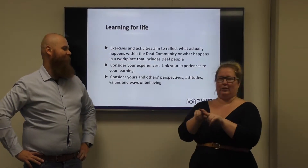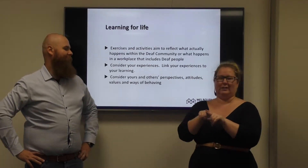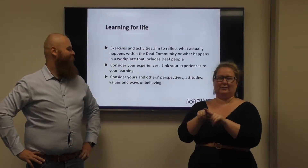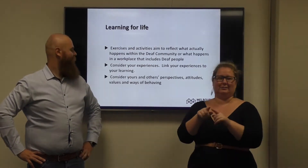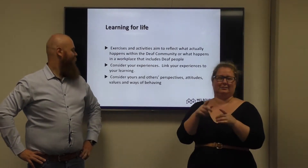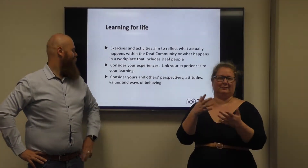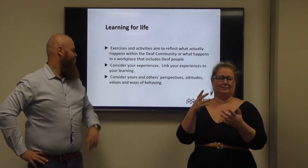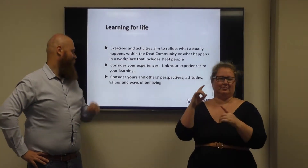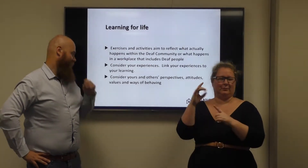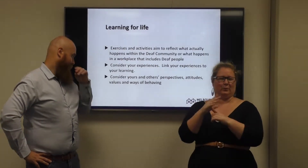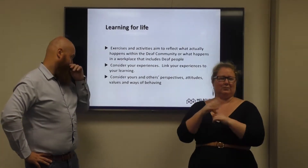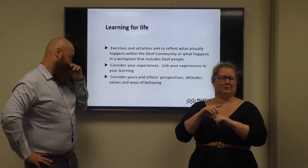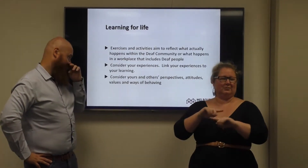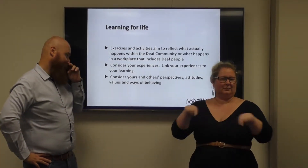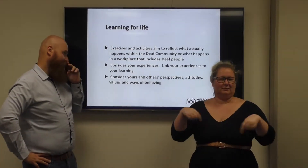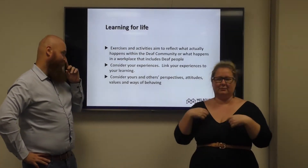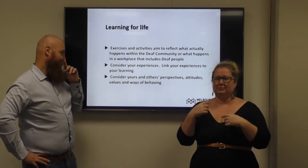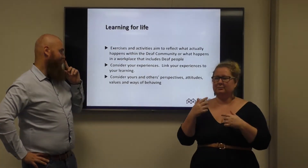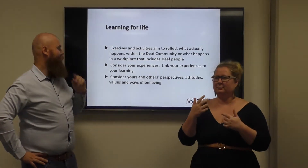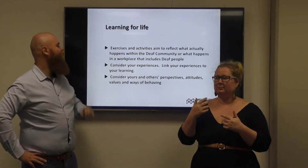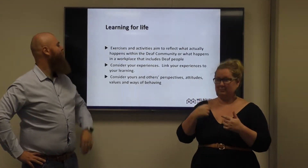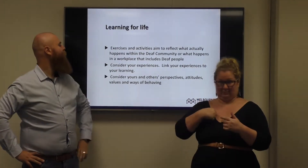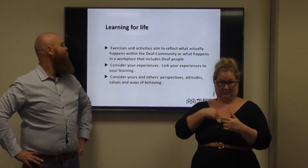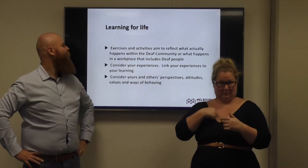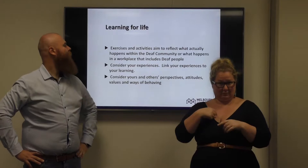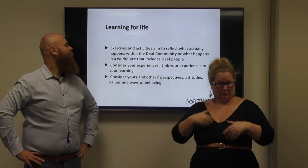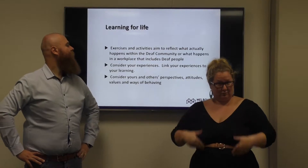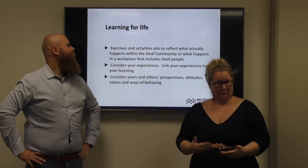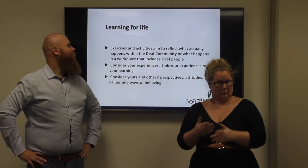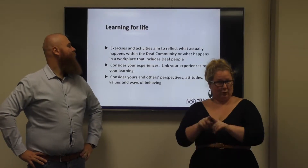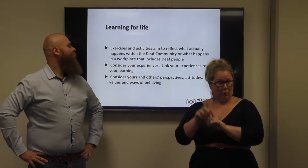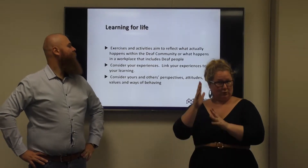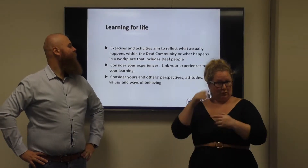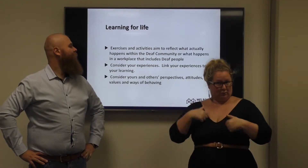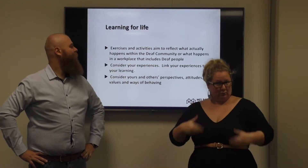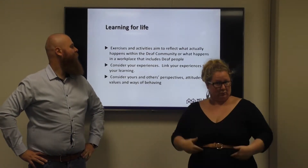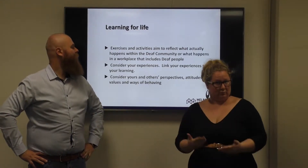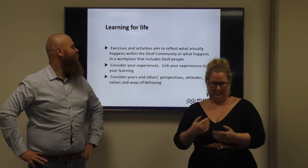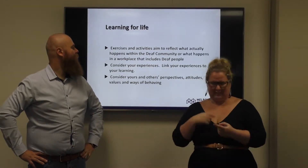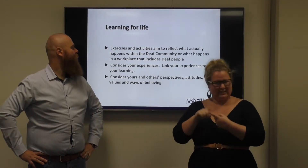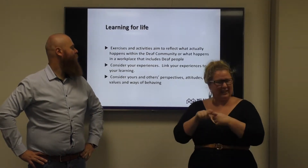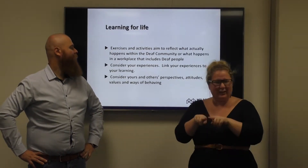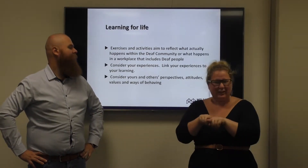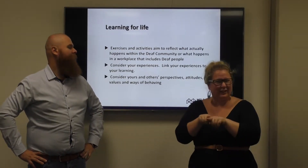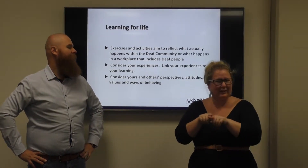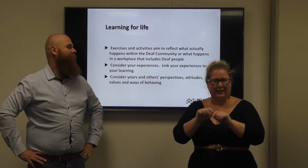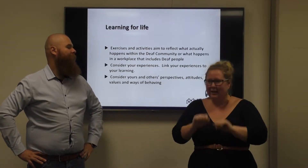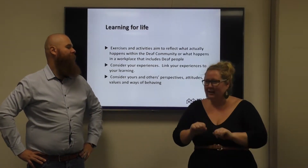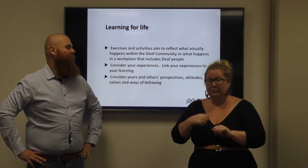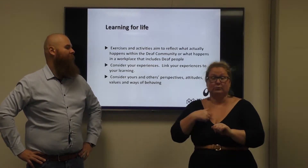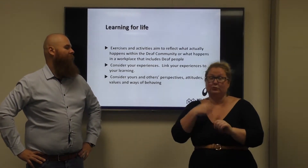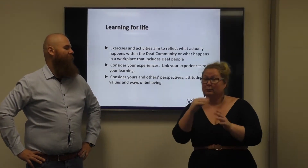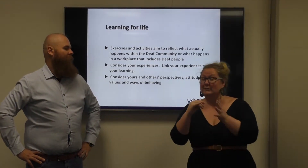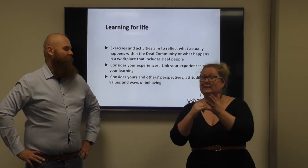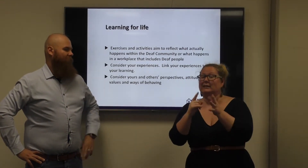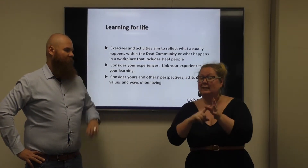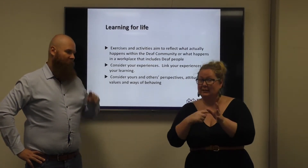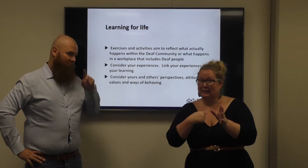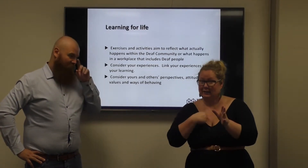So lifelong learning is really important. I myself, I'm a native Auslan unit,